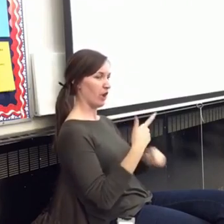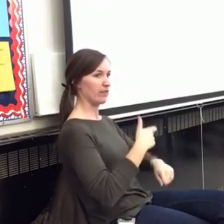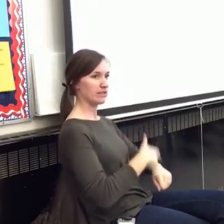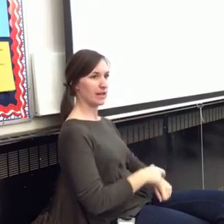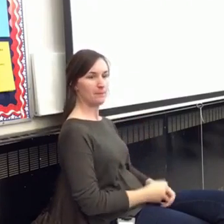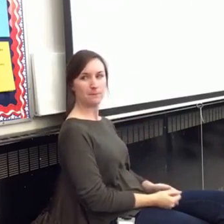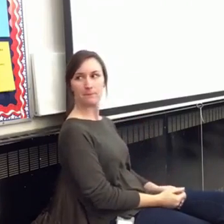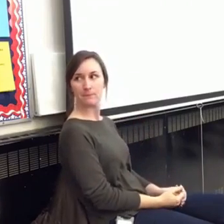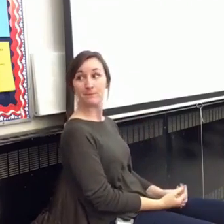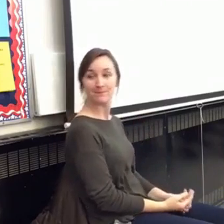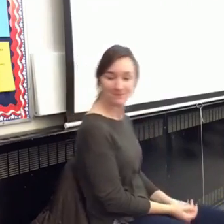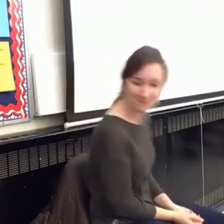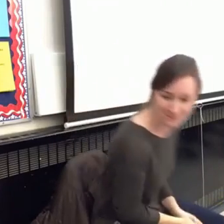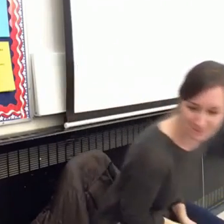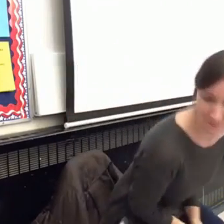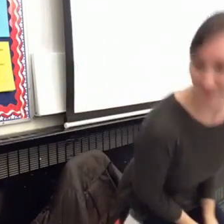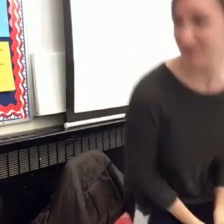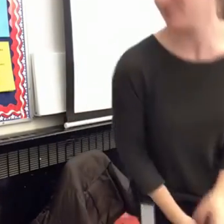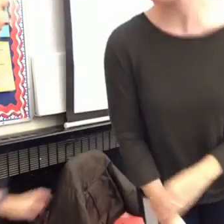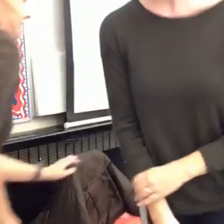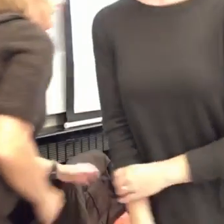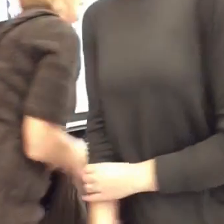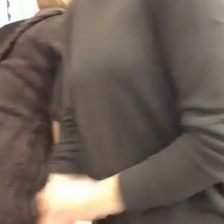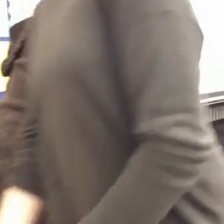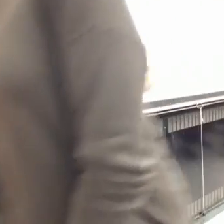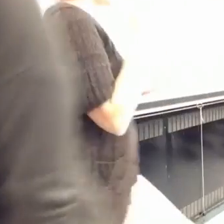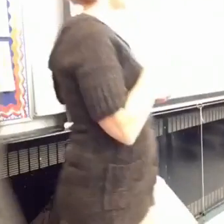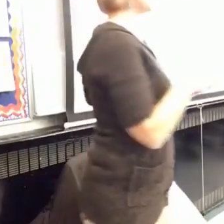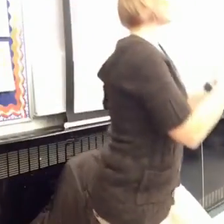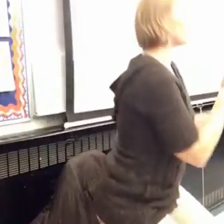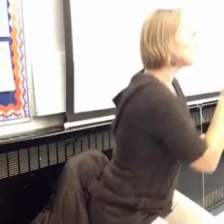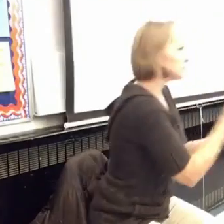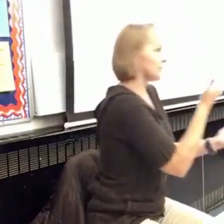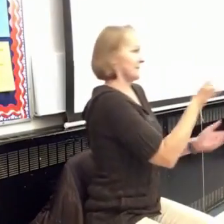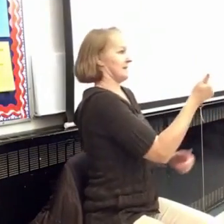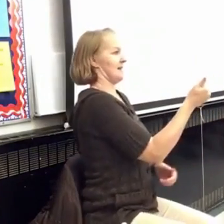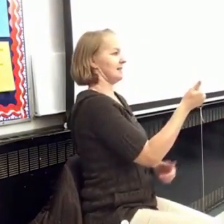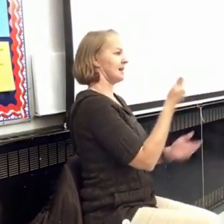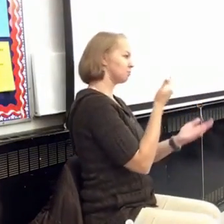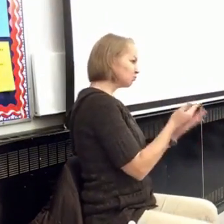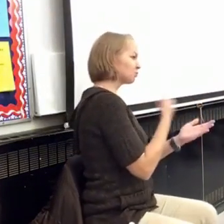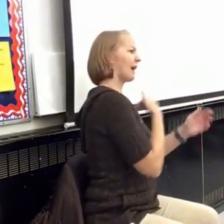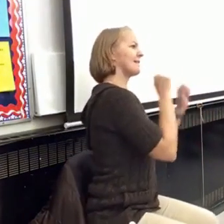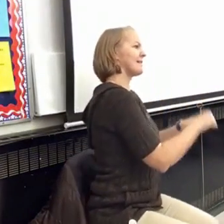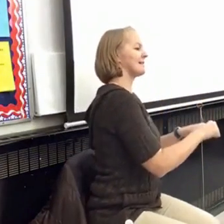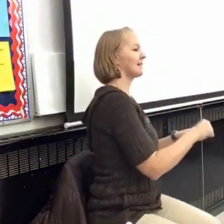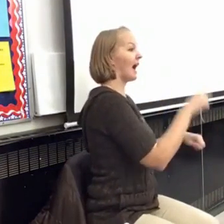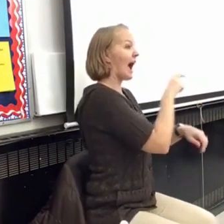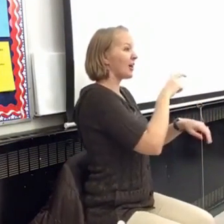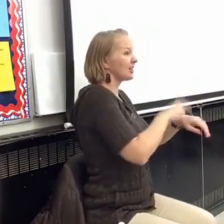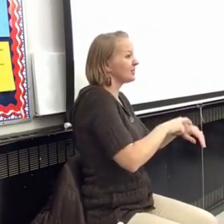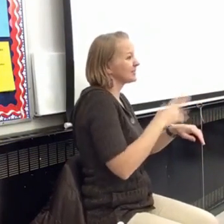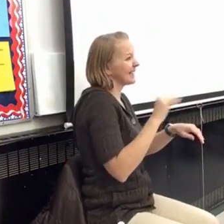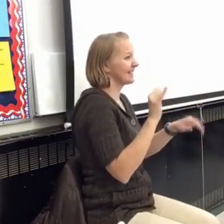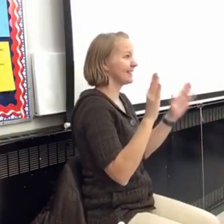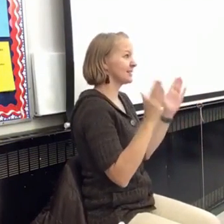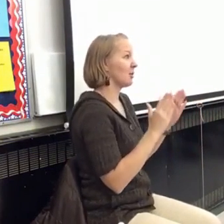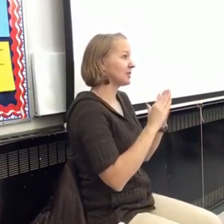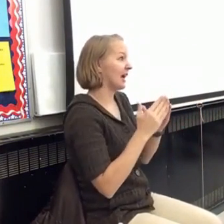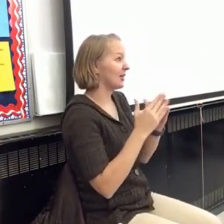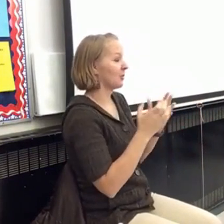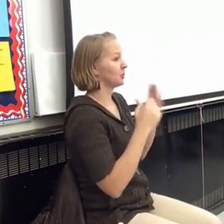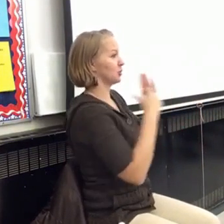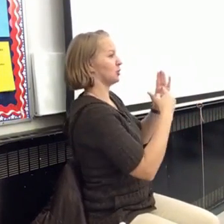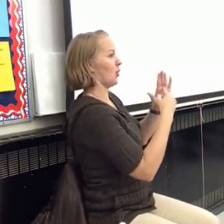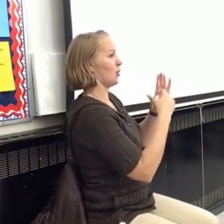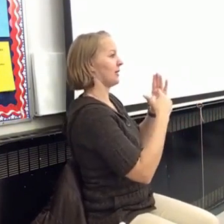And part of the reason because of this is because they wanted to prove themselves. Ireland was very much small town. They wanted to be able to